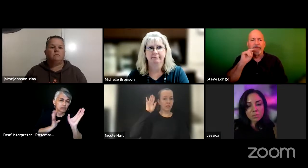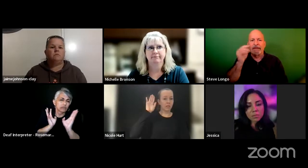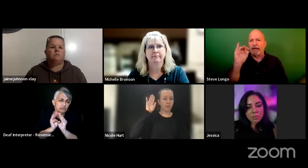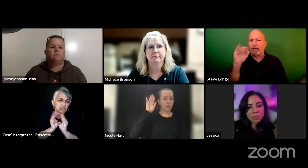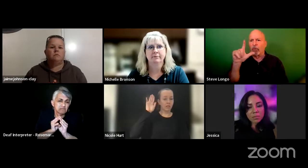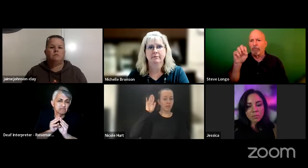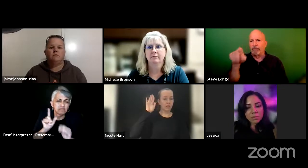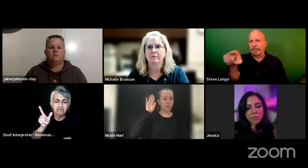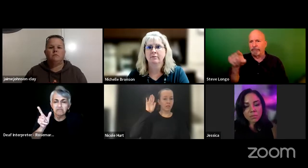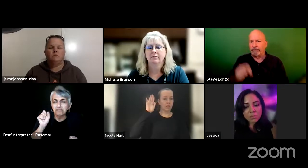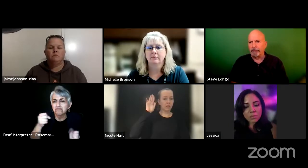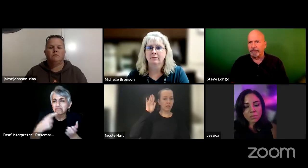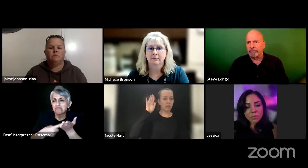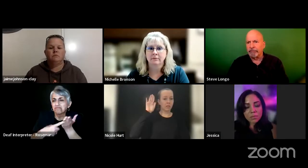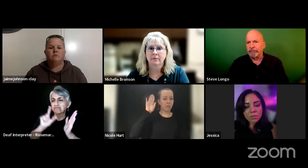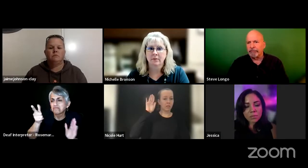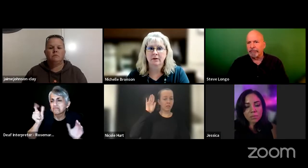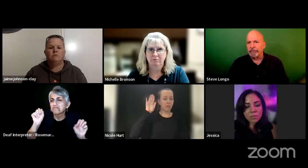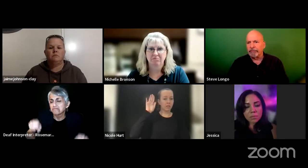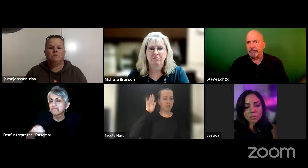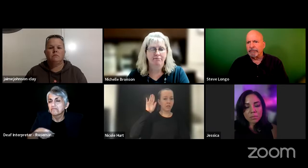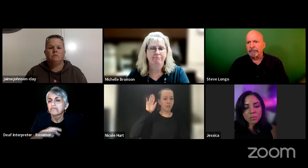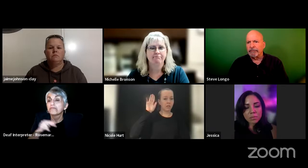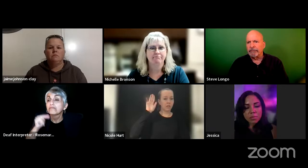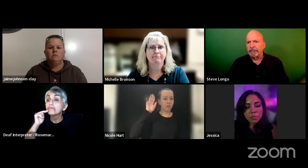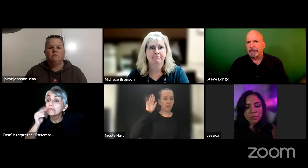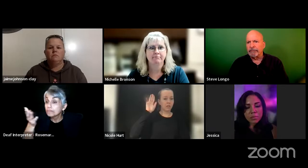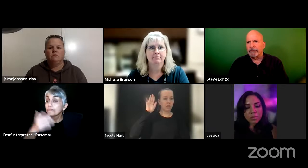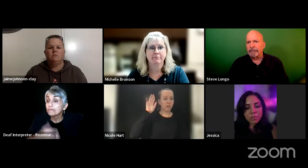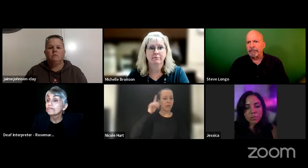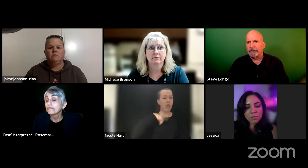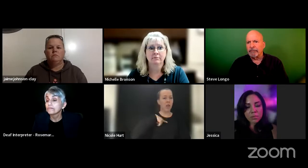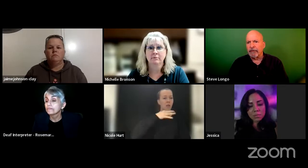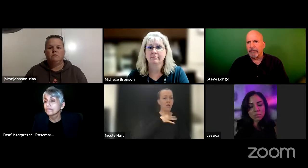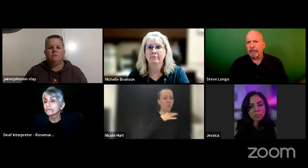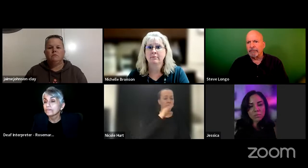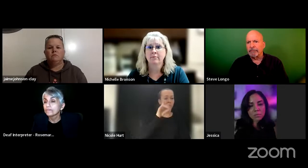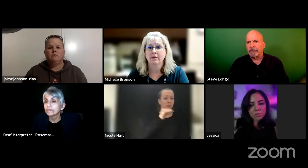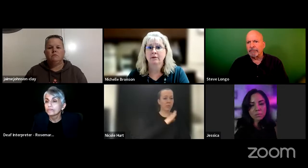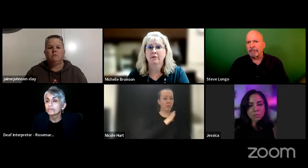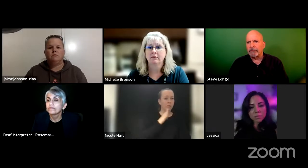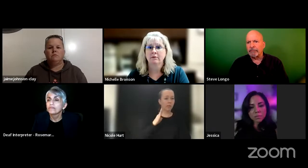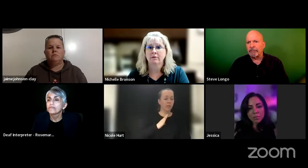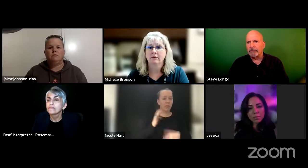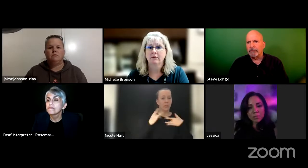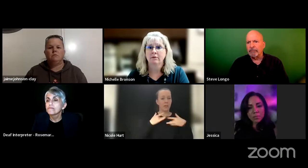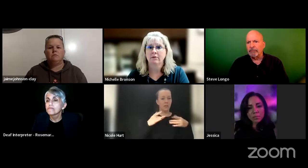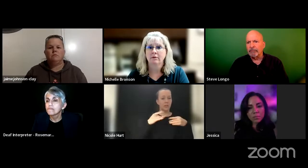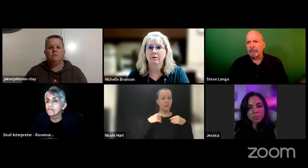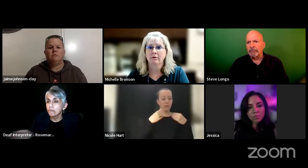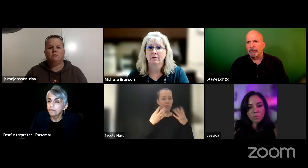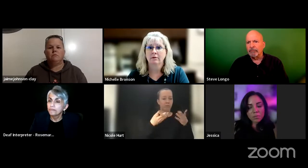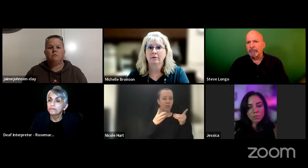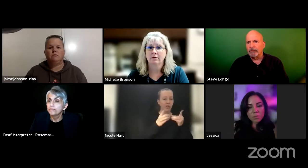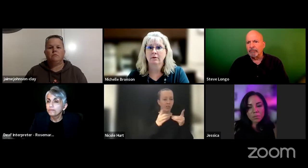will discuss further after this board meeting. Nicole? Yes.